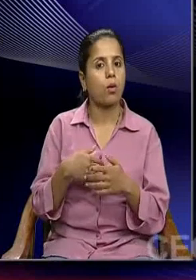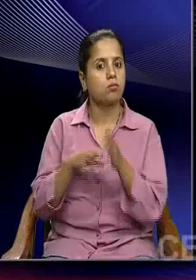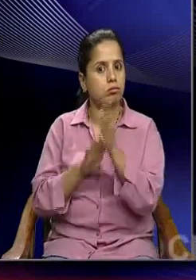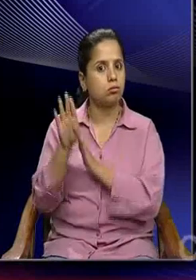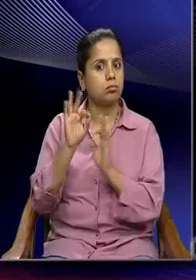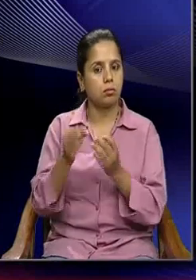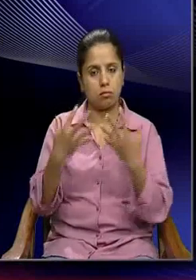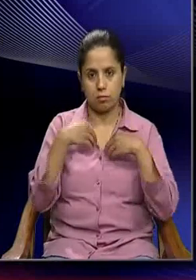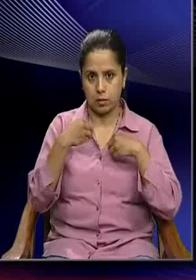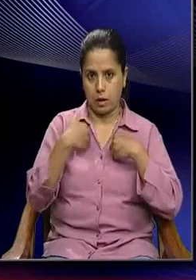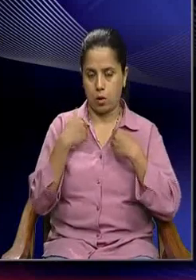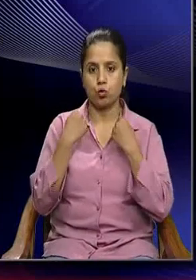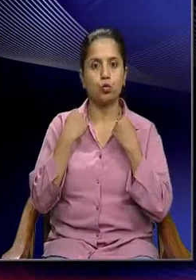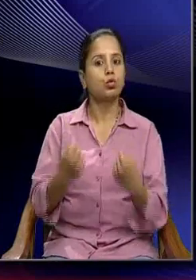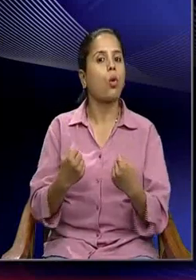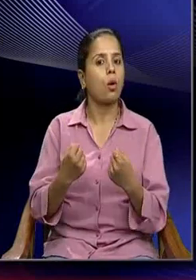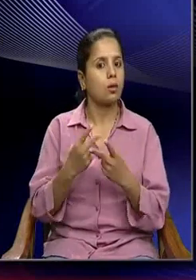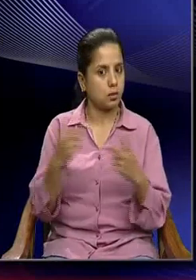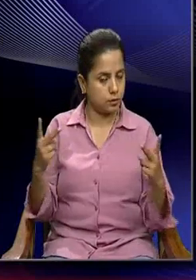inner strength.